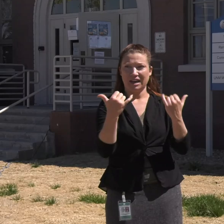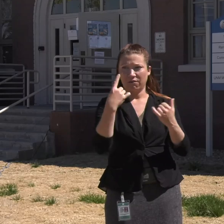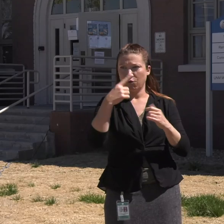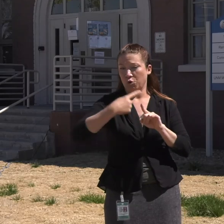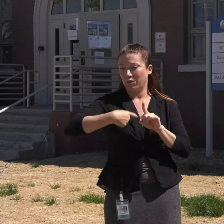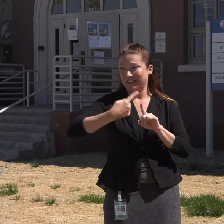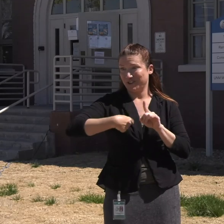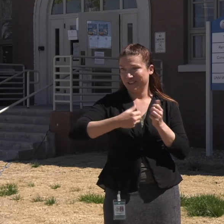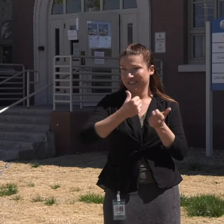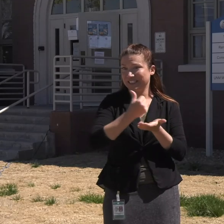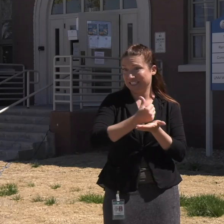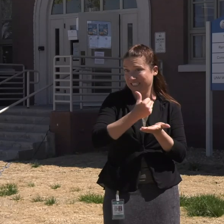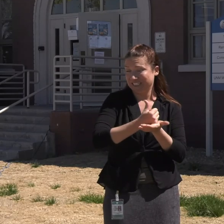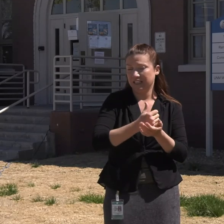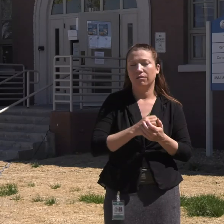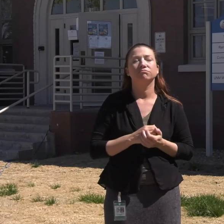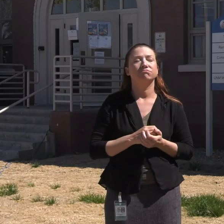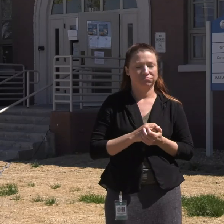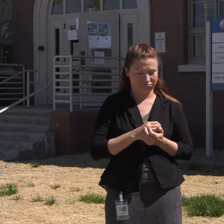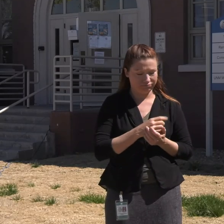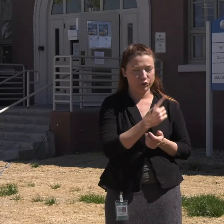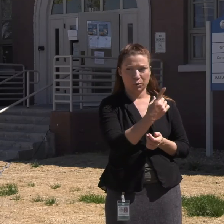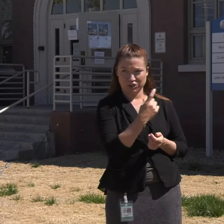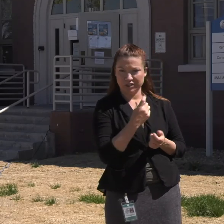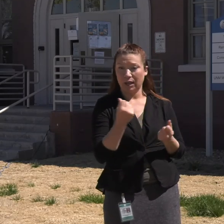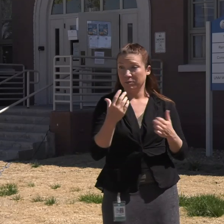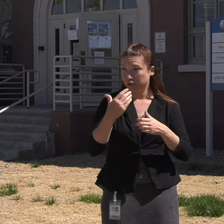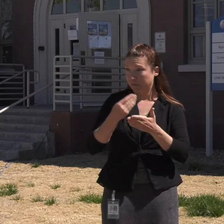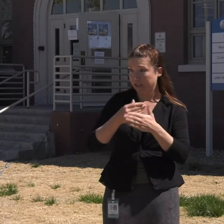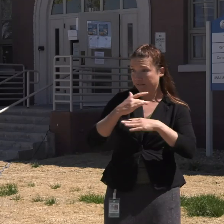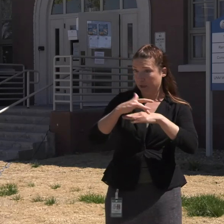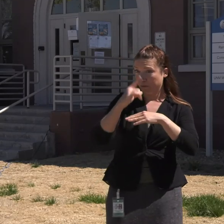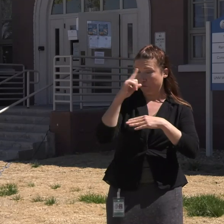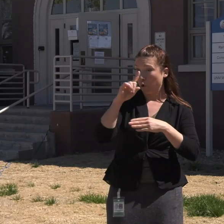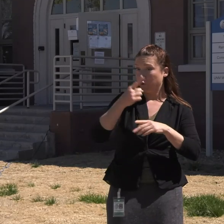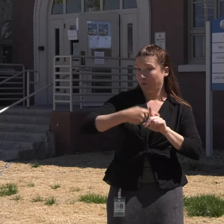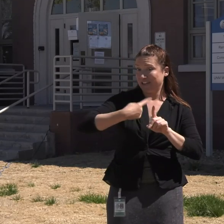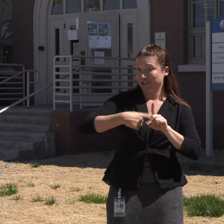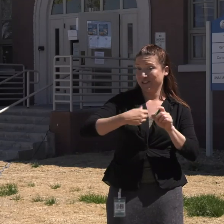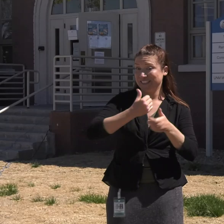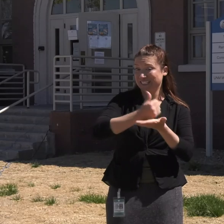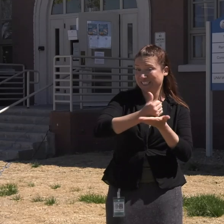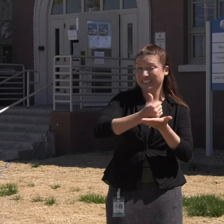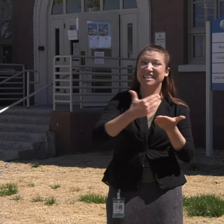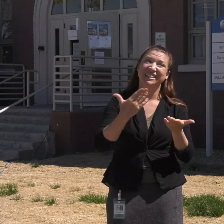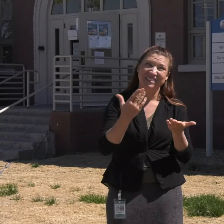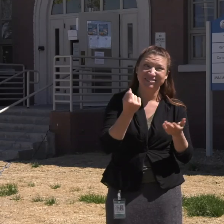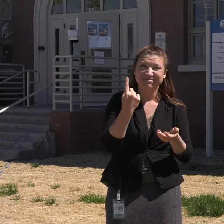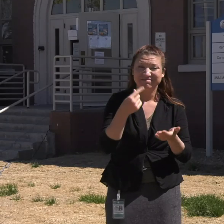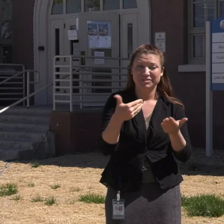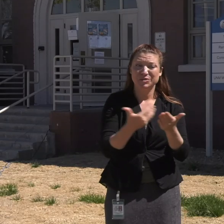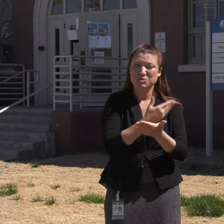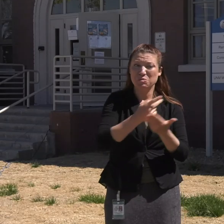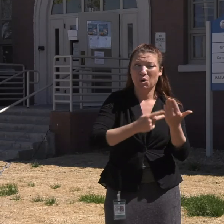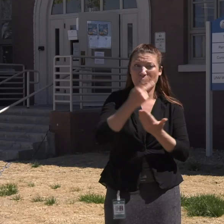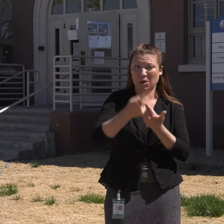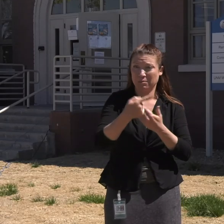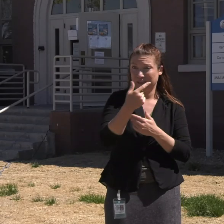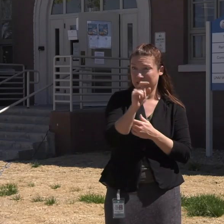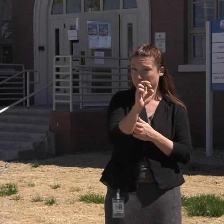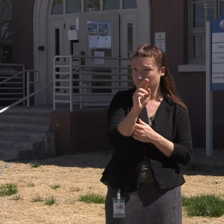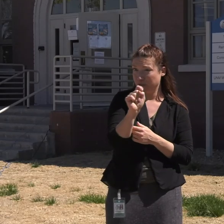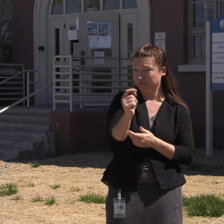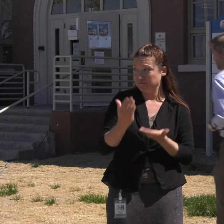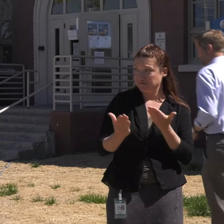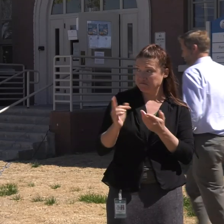The question from the journal is, how much money does the city have available for rental assistance? Again, this is a very new program, et cetera. Gilbert, if you have an answer, come on up.